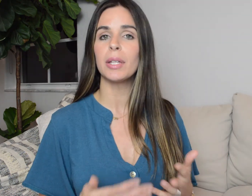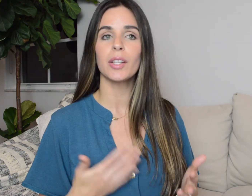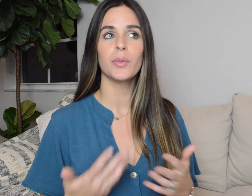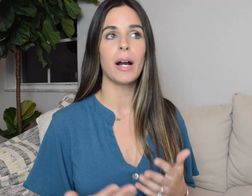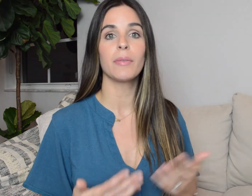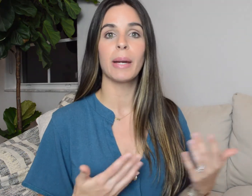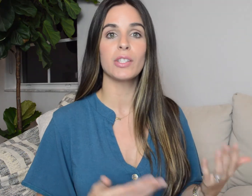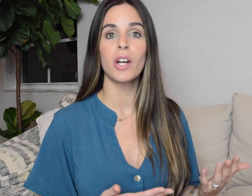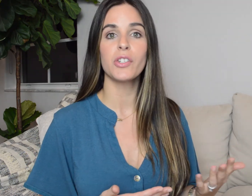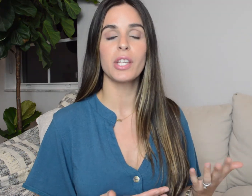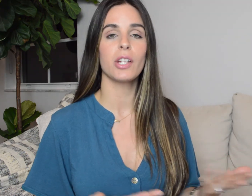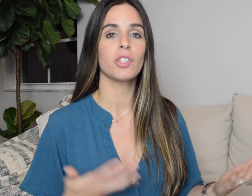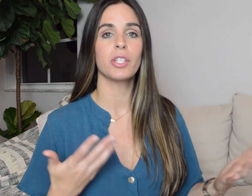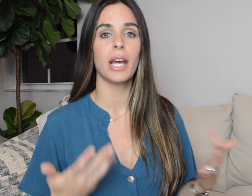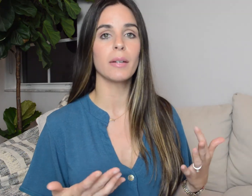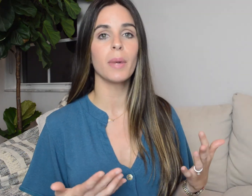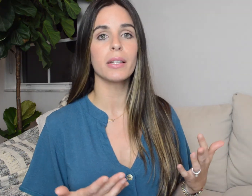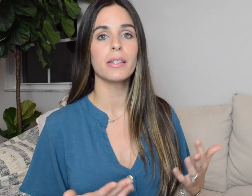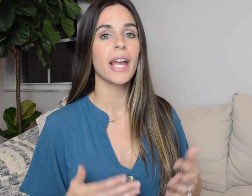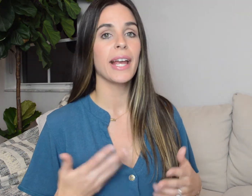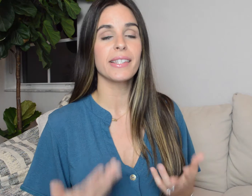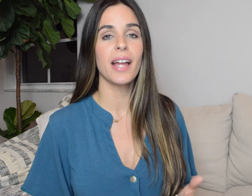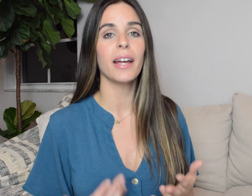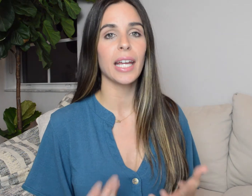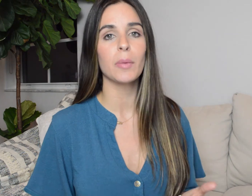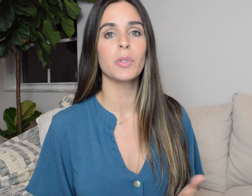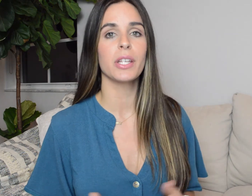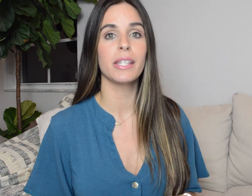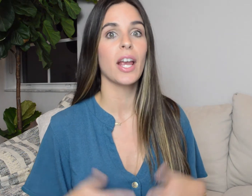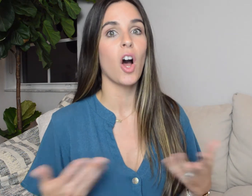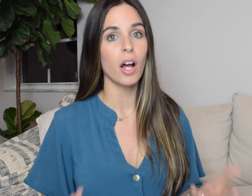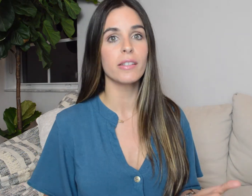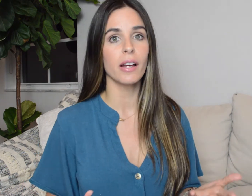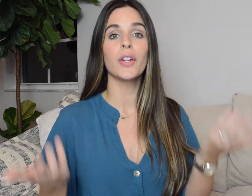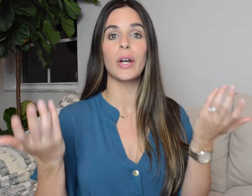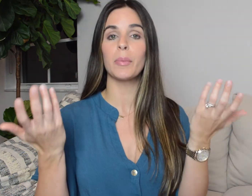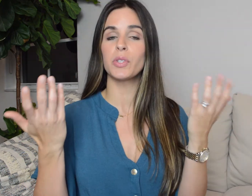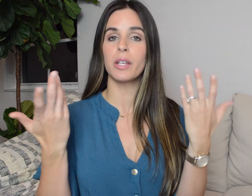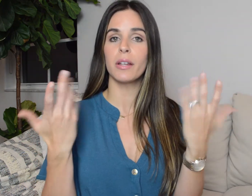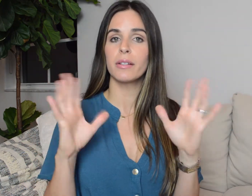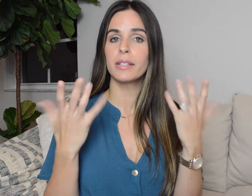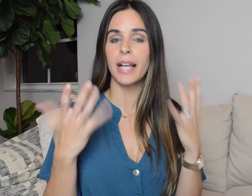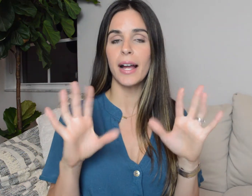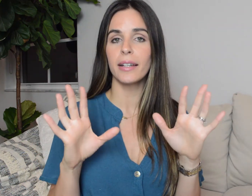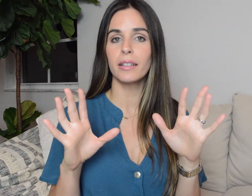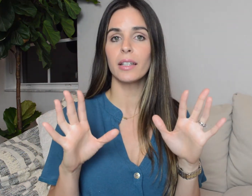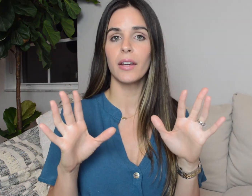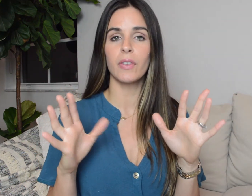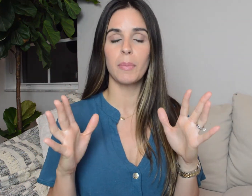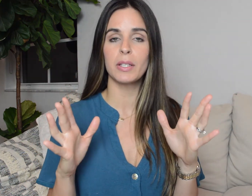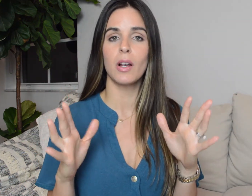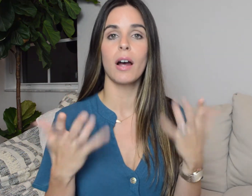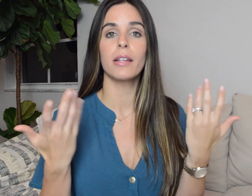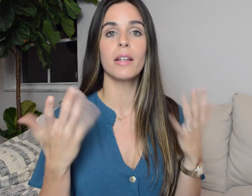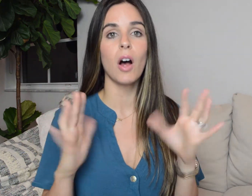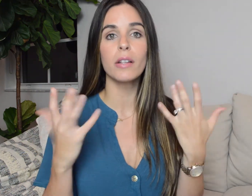at around my daughter's age, 10 months, is not able to say all done. They're able to sign if they've been taught all